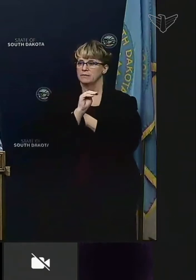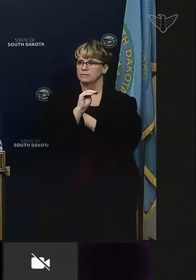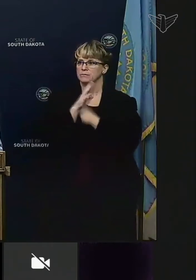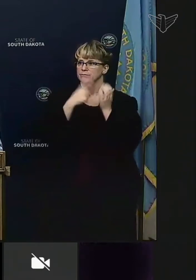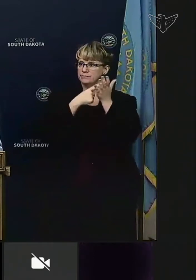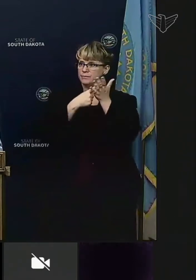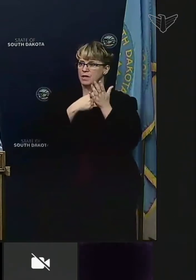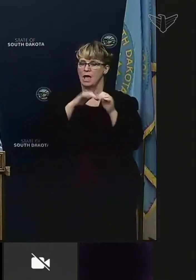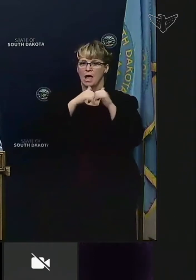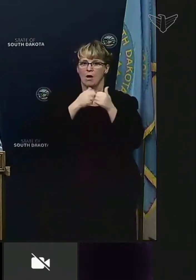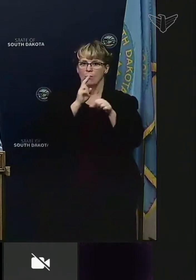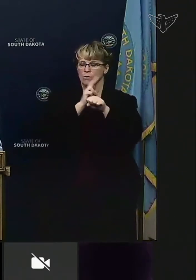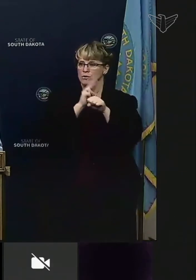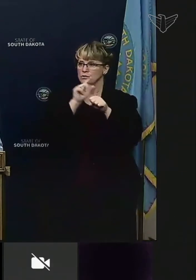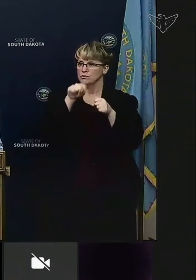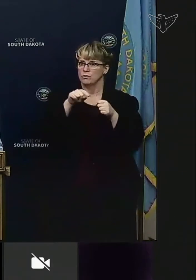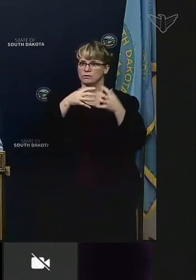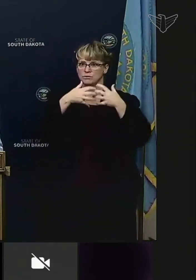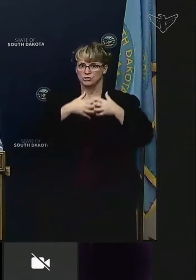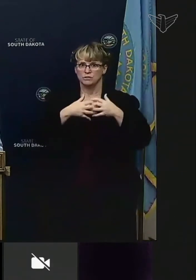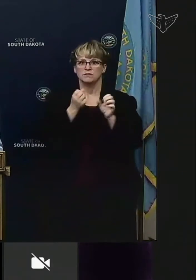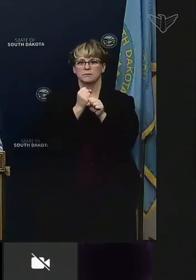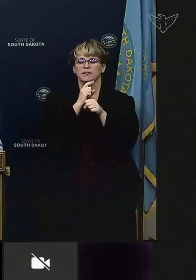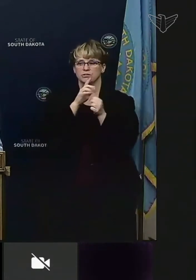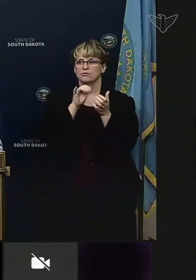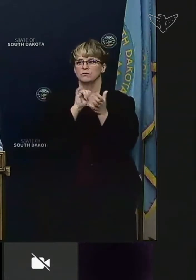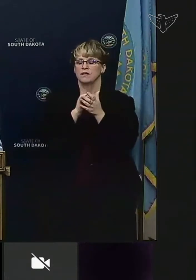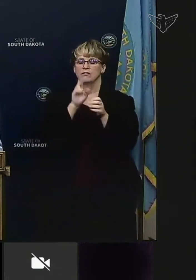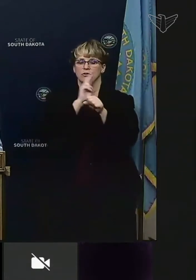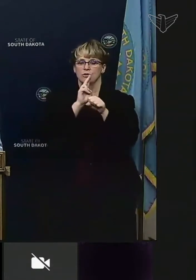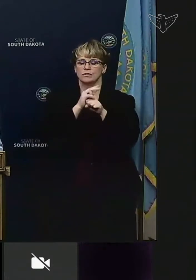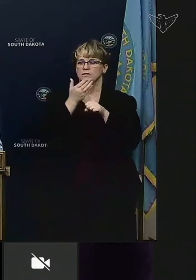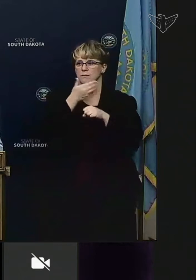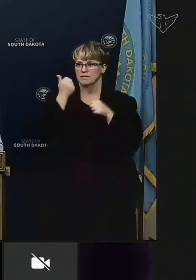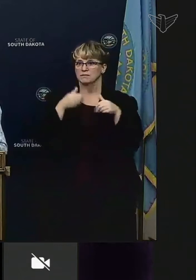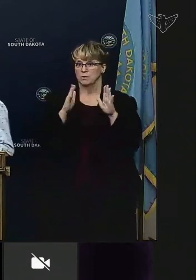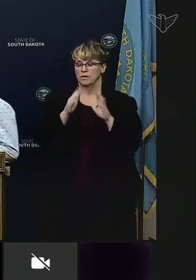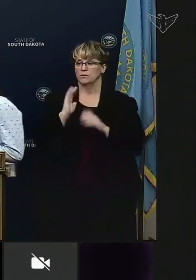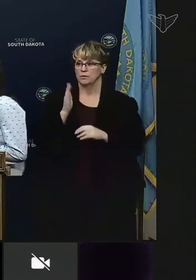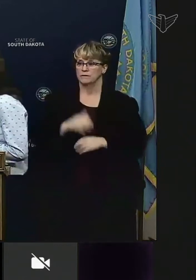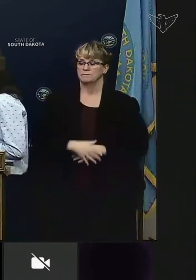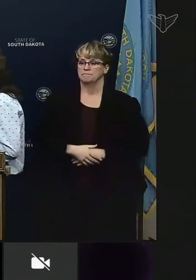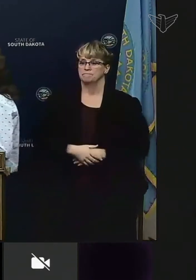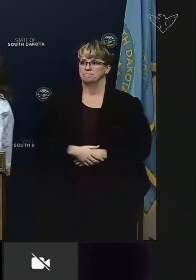we will deploy those Abbott ID machines to make sure that they're utilized in the best manner.